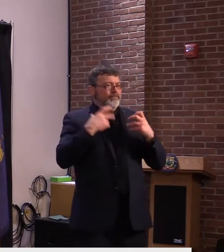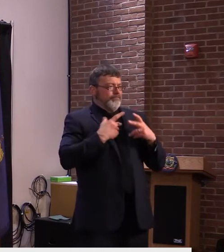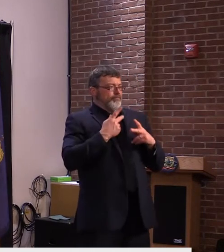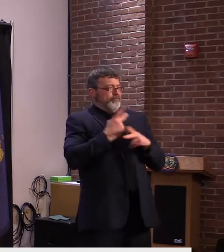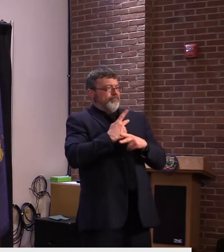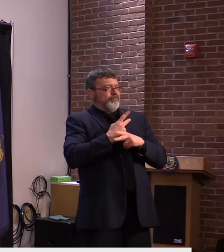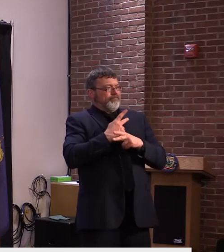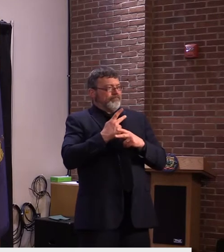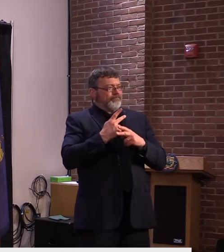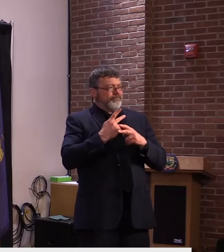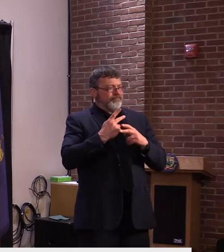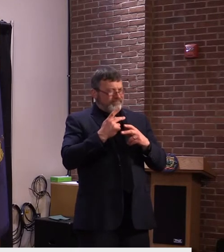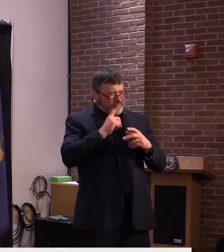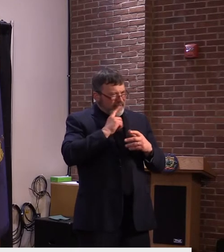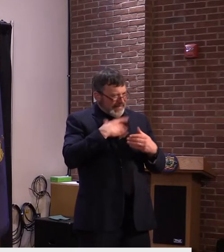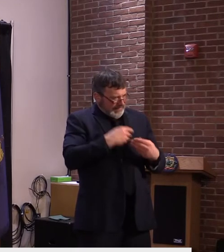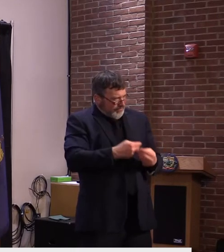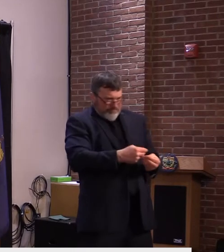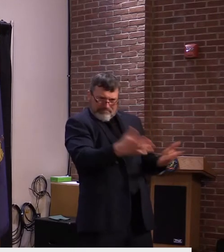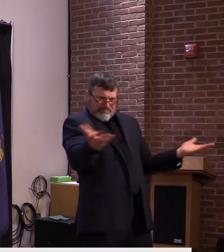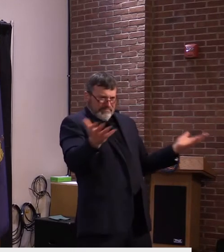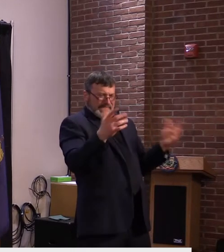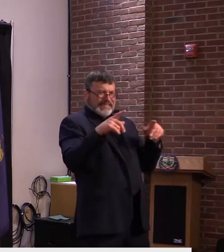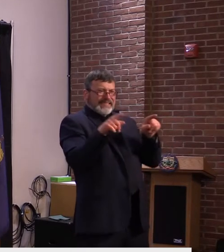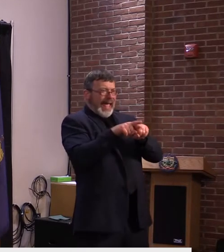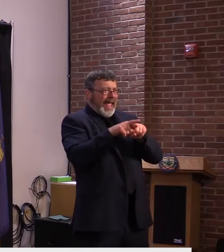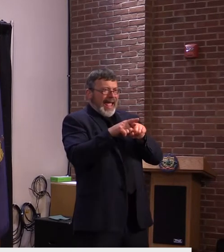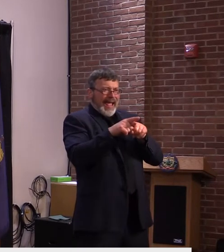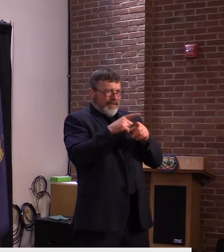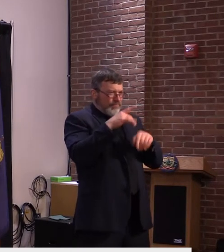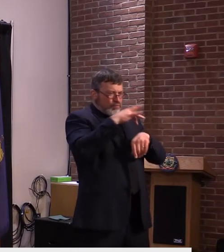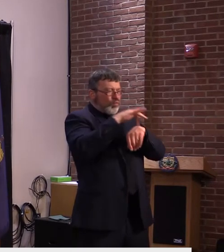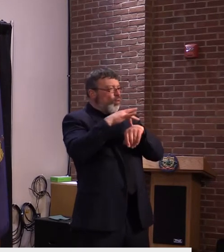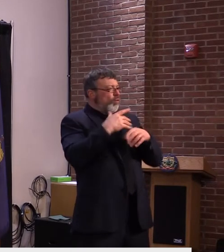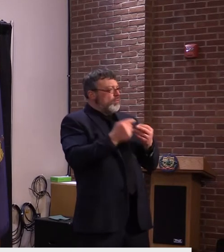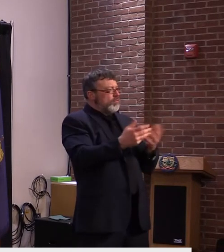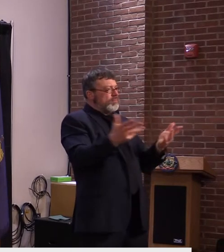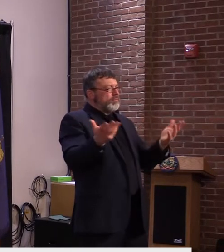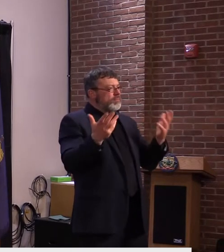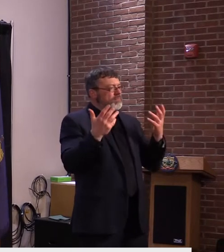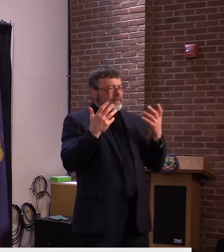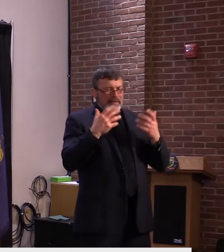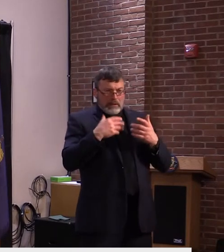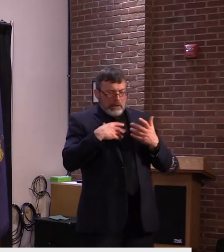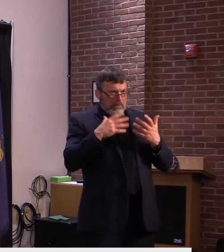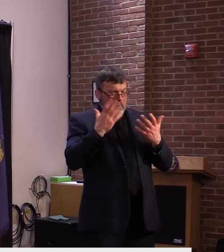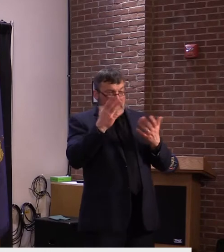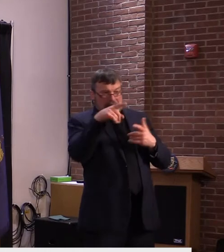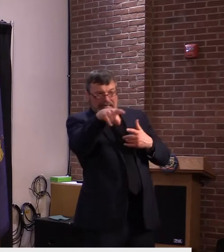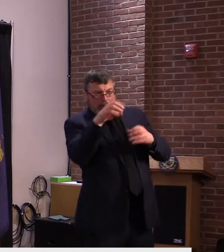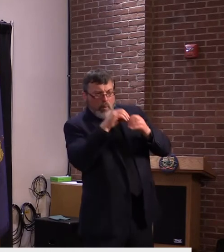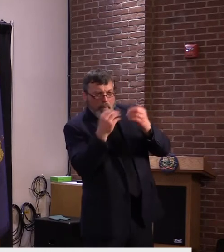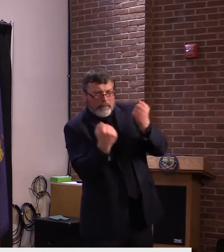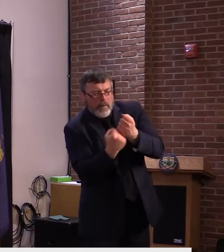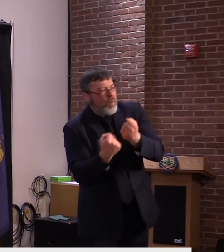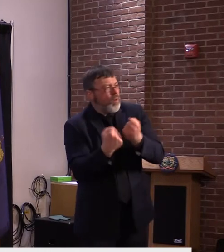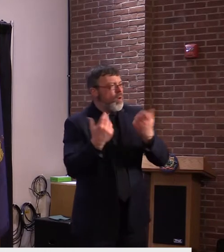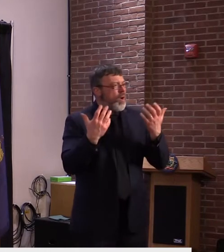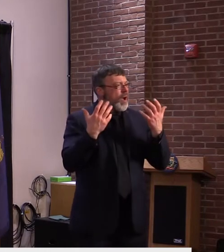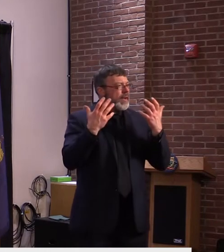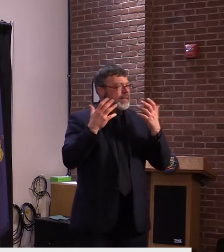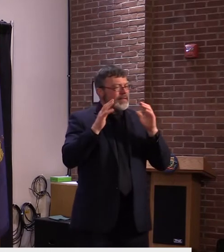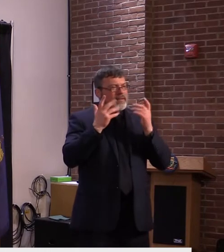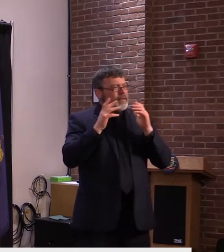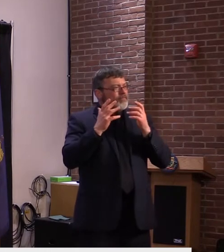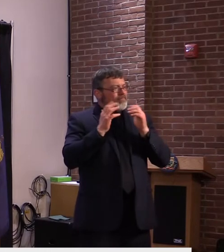we've always had in our toolkit, whether they be testing or additional support in terms of helping schools navigate mitigation